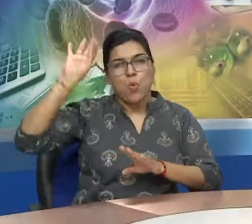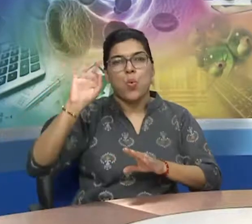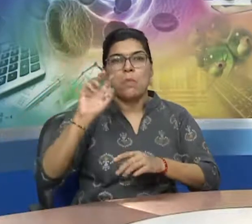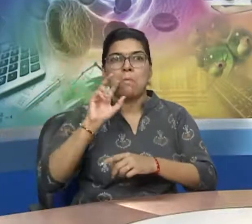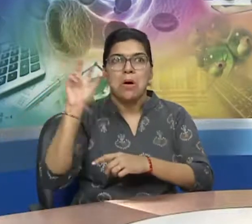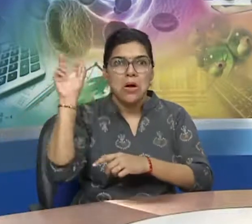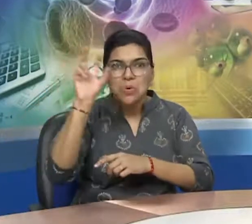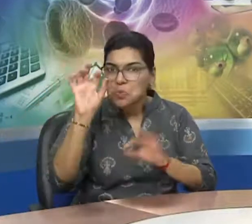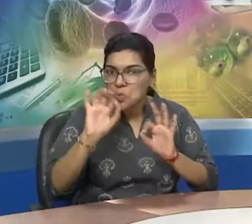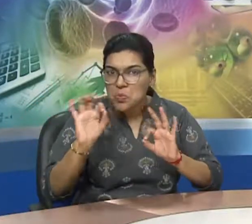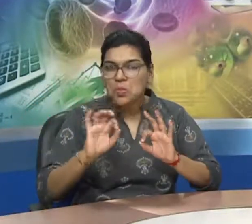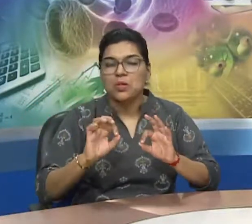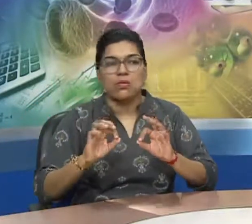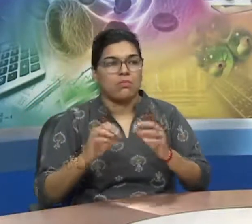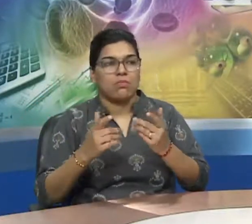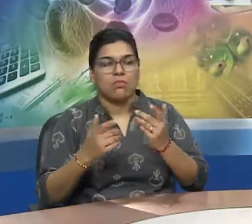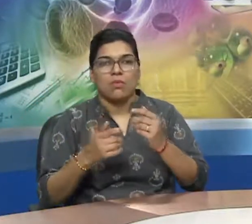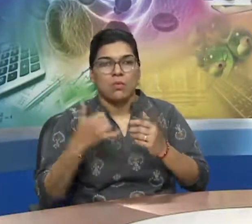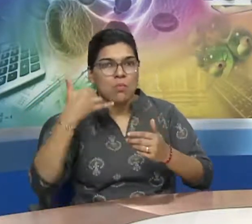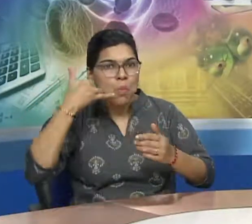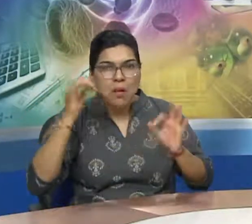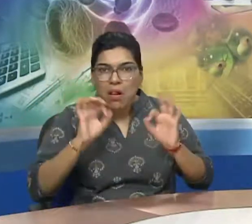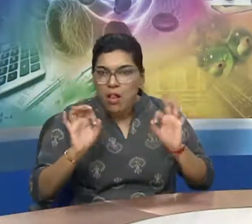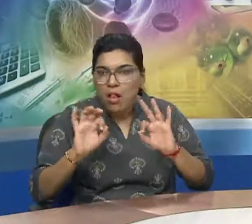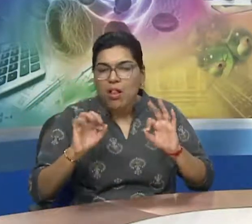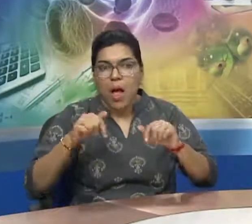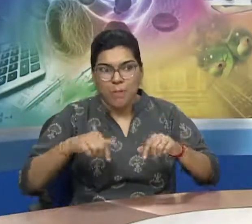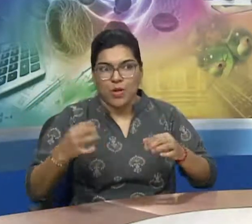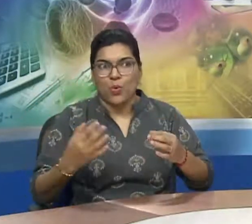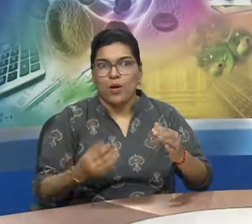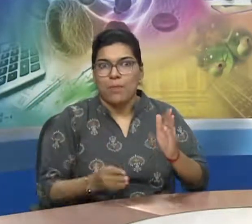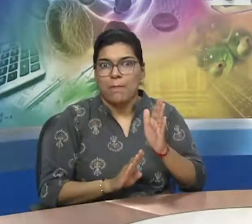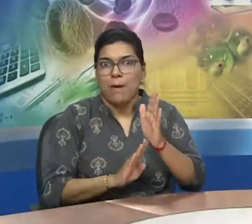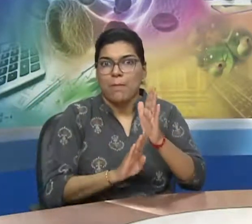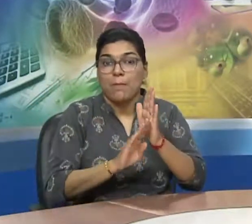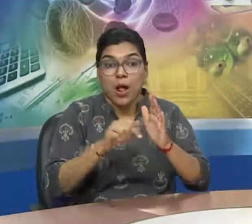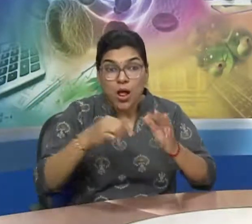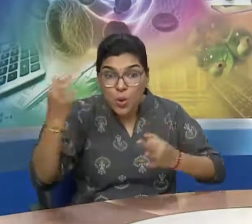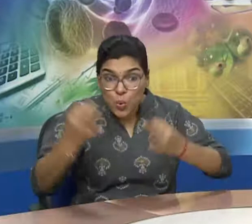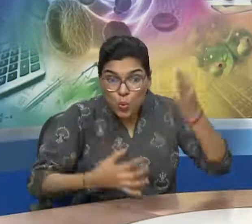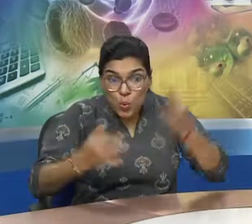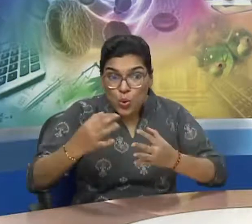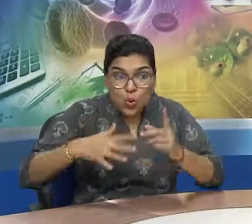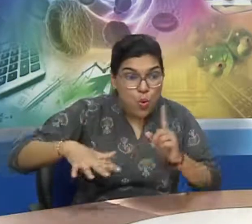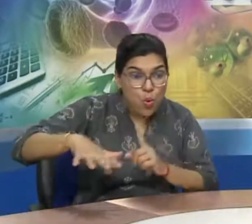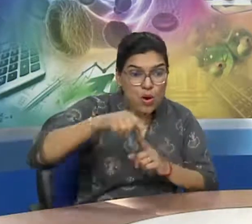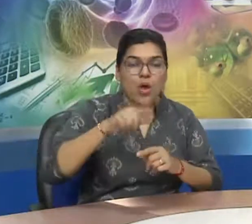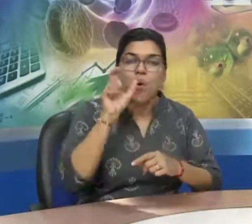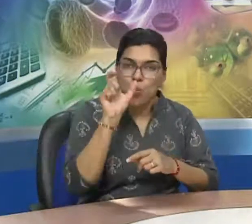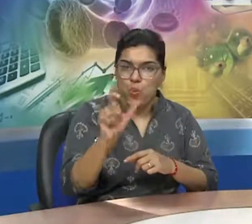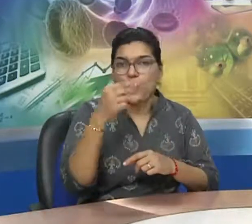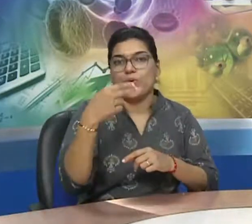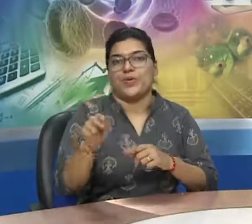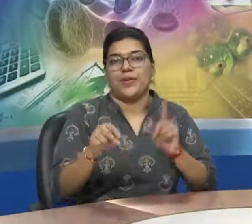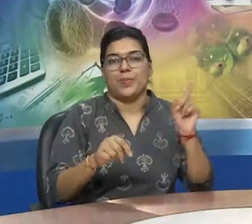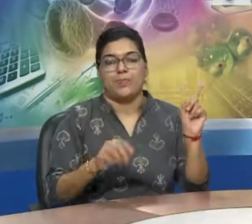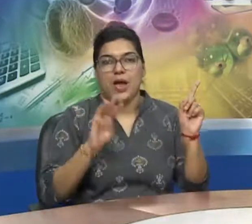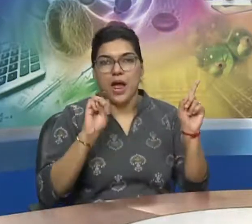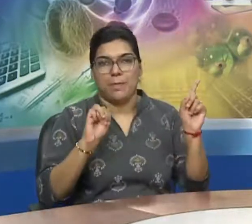new technological devices, metro, and everything is totally new. So we